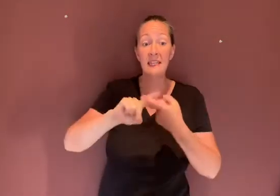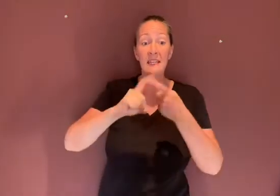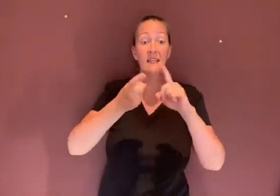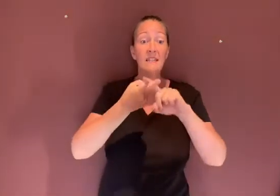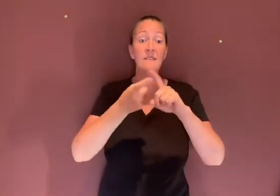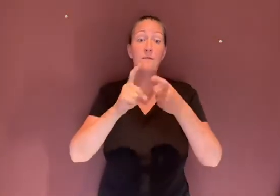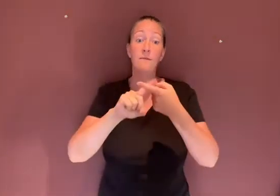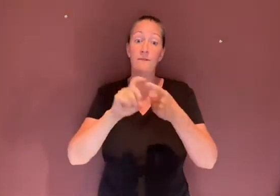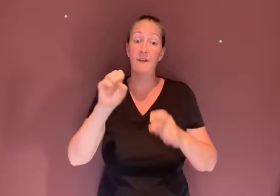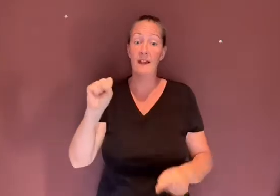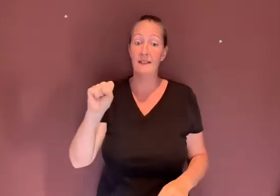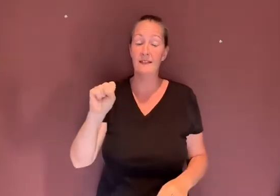Tina's friends